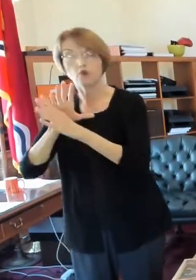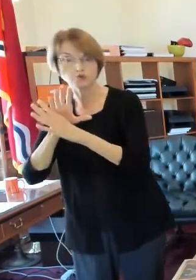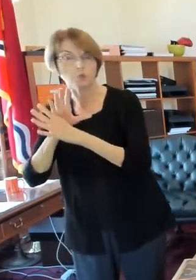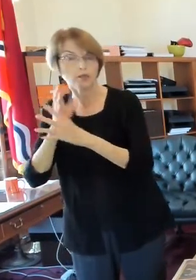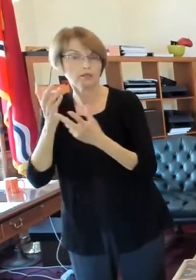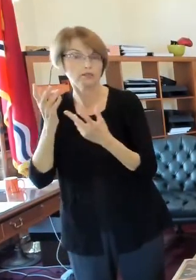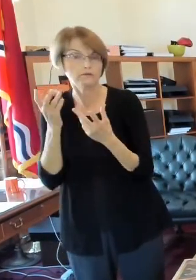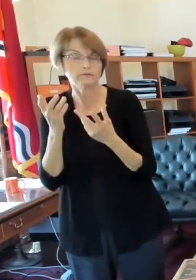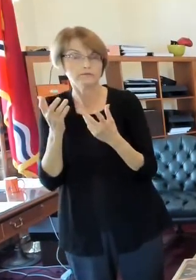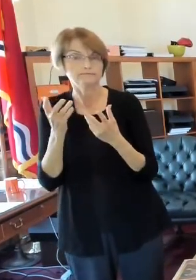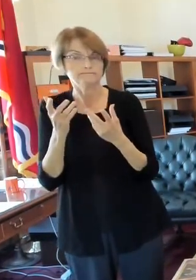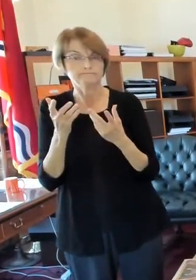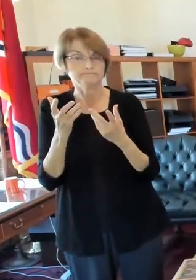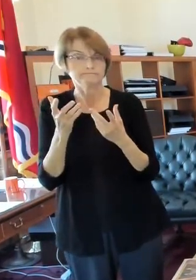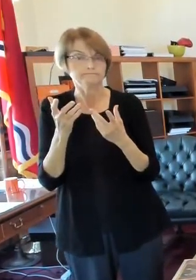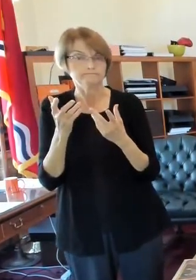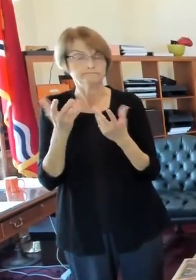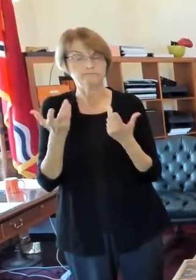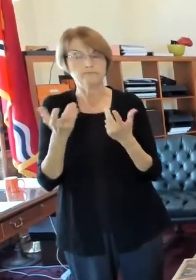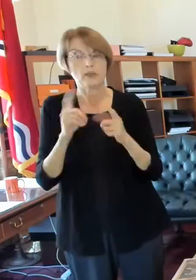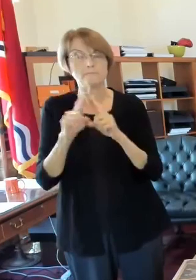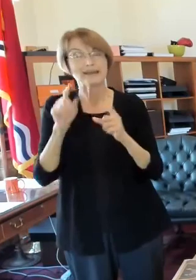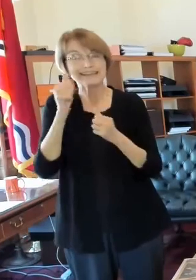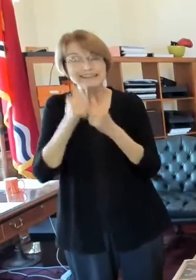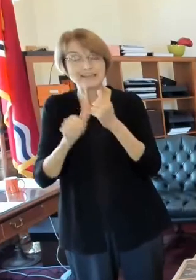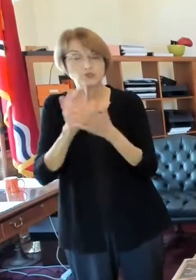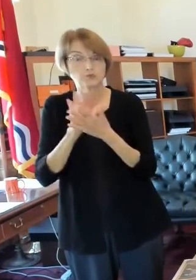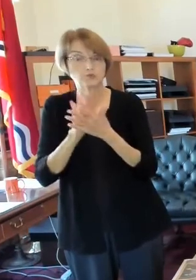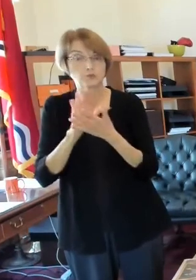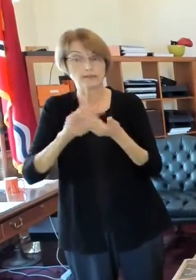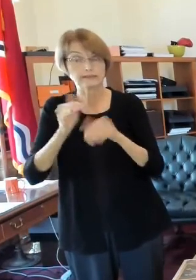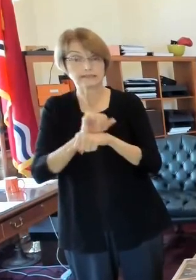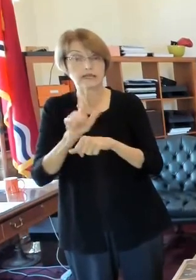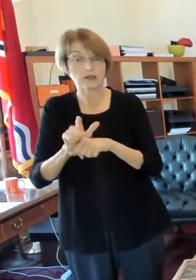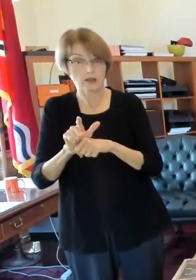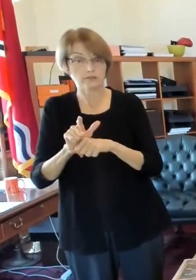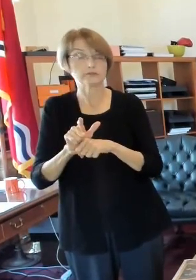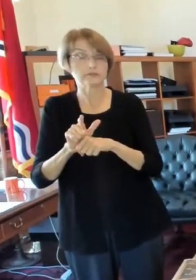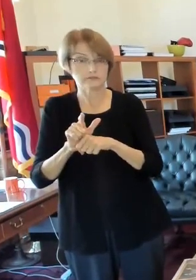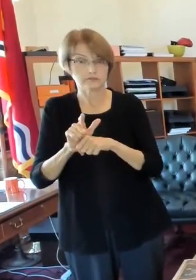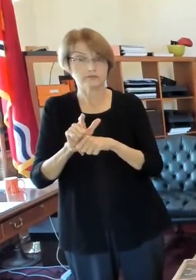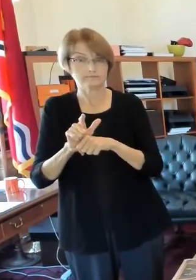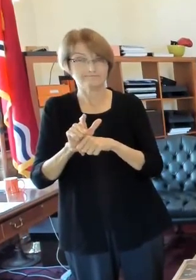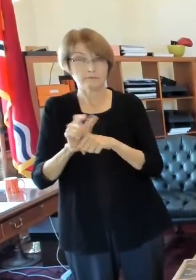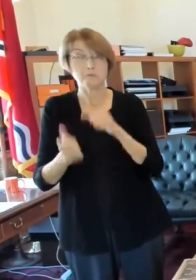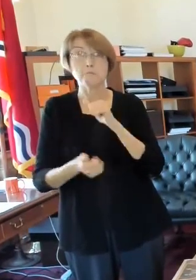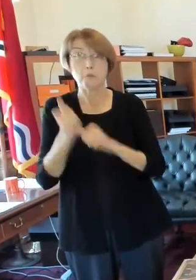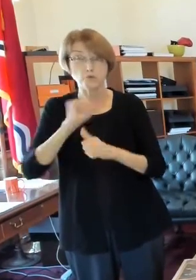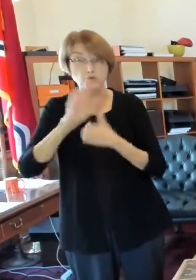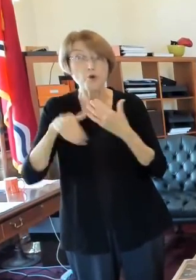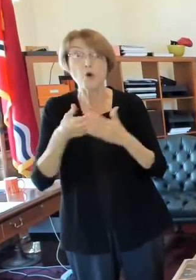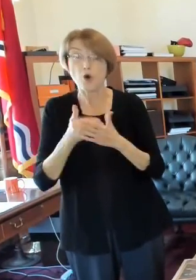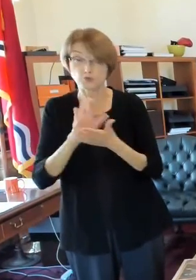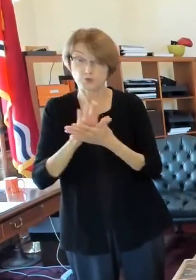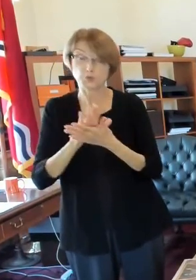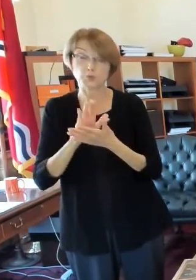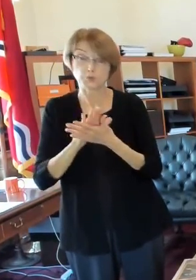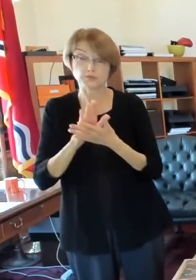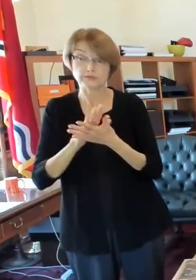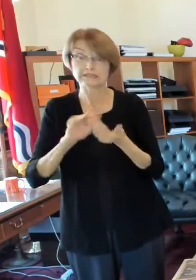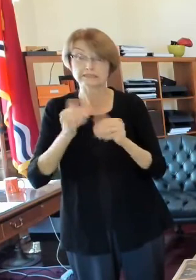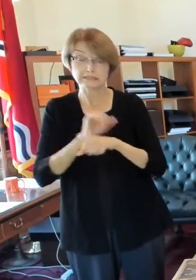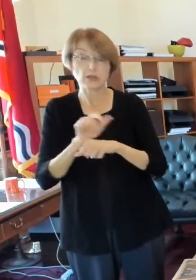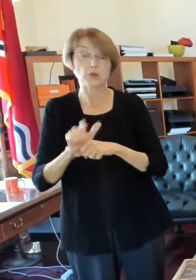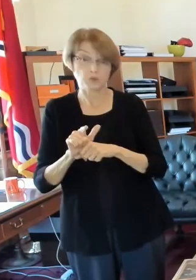to start out working on, but every school in the city of St. Louis almost every school, I should say it like that, in the city of